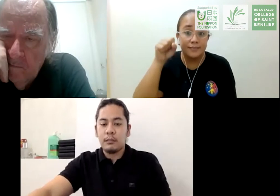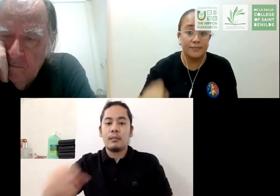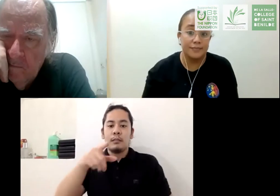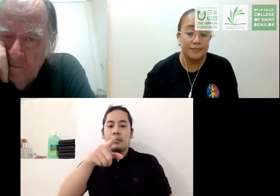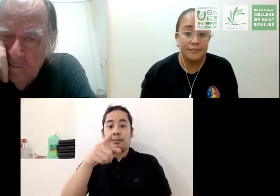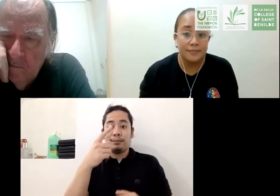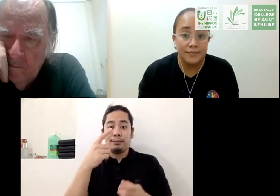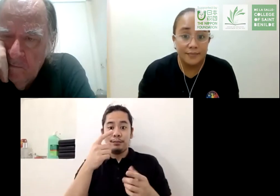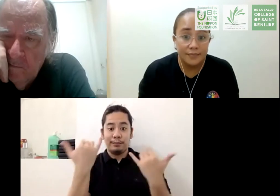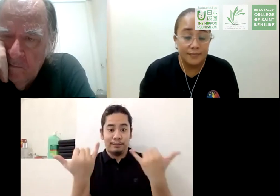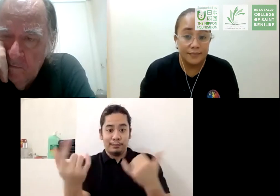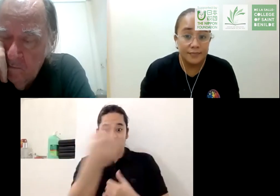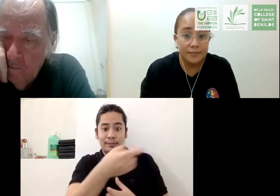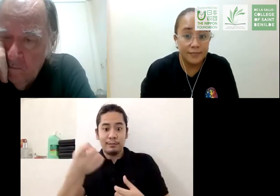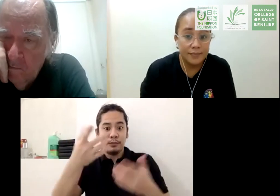Yes, sir.